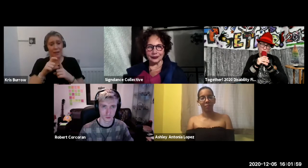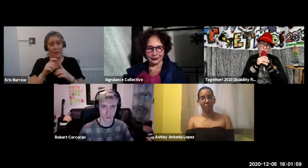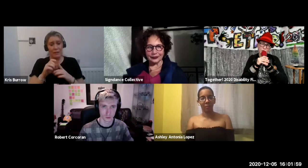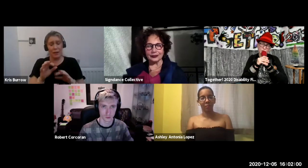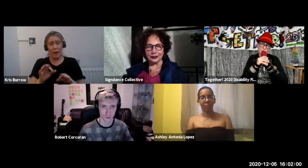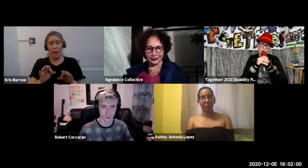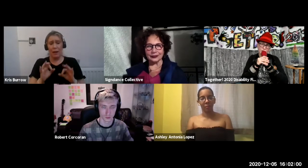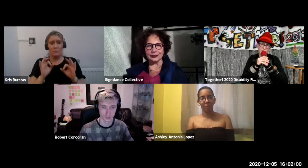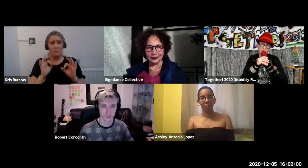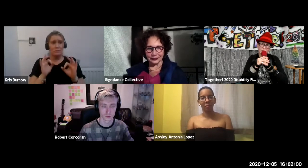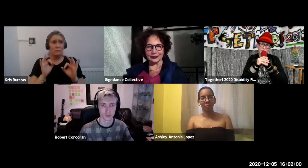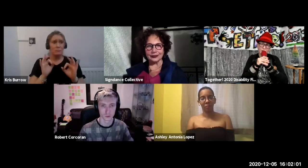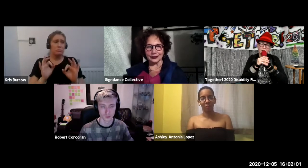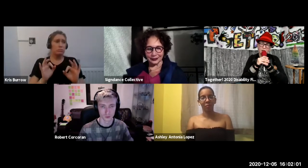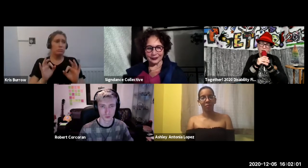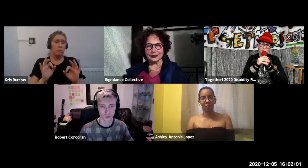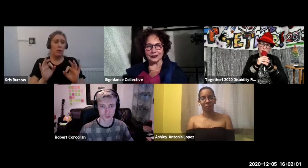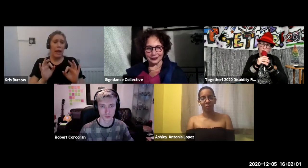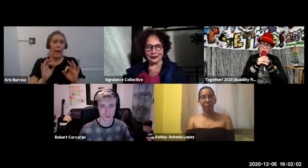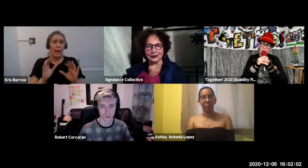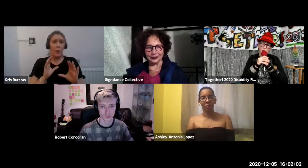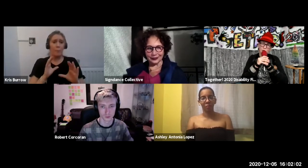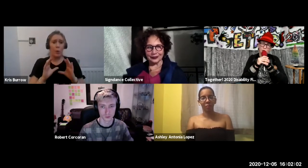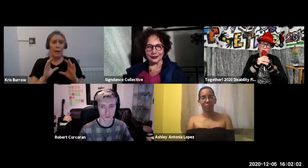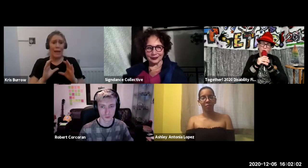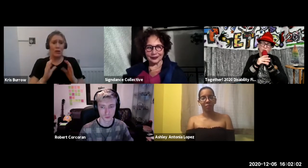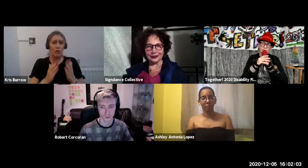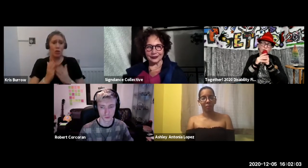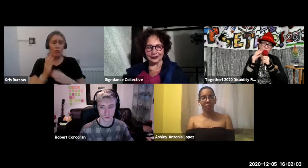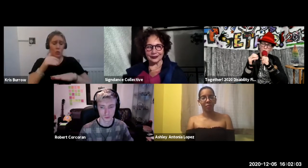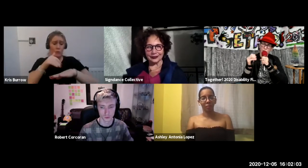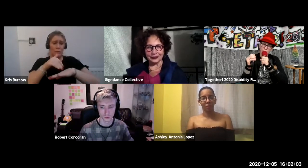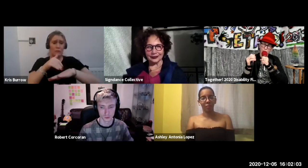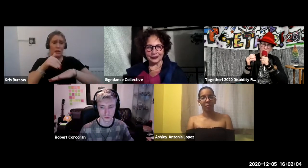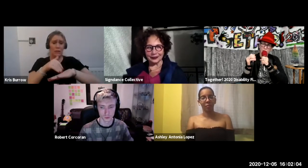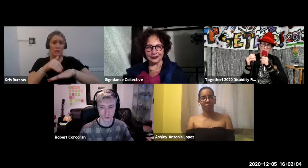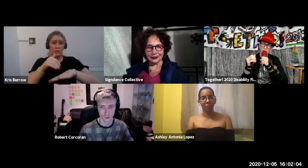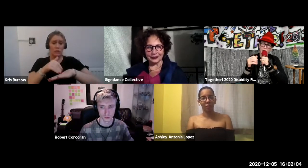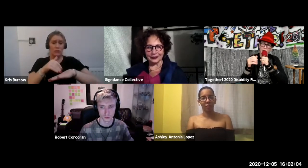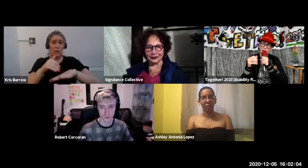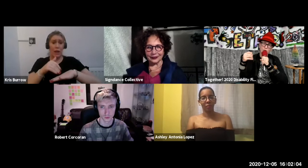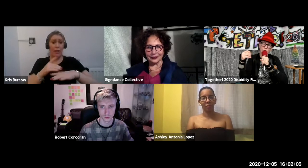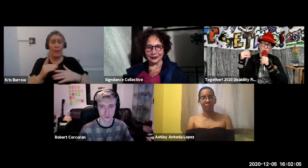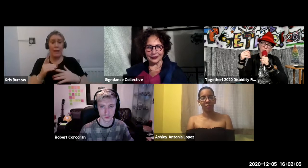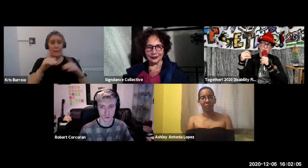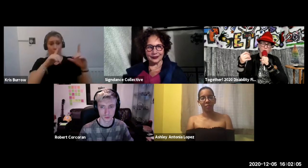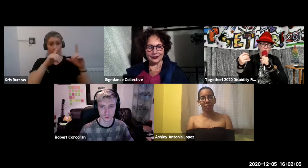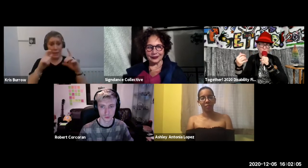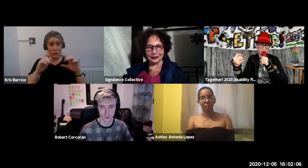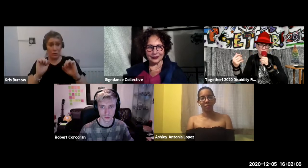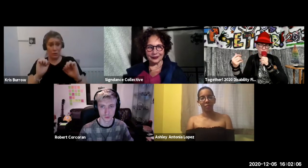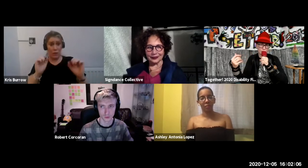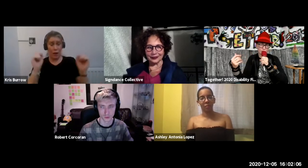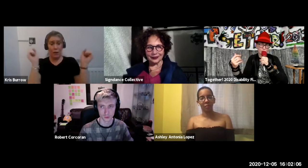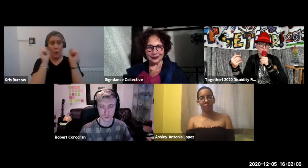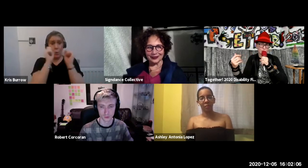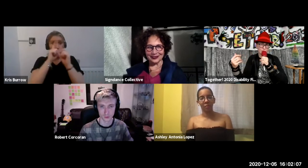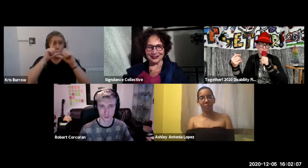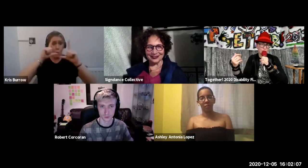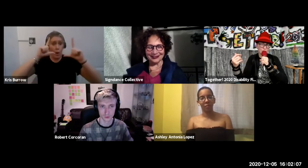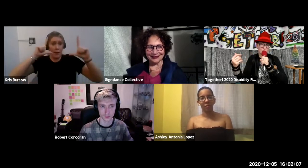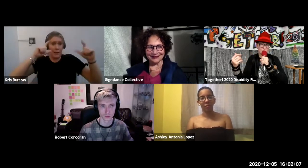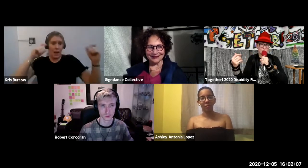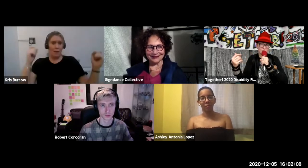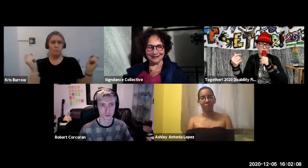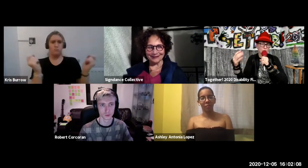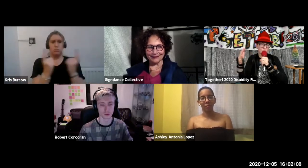through touch. And there's a picture of her, you know, so fully awake and with such a big grin on her face. And